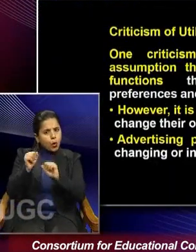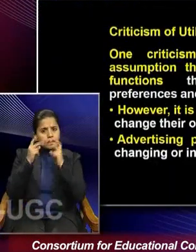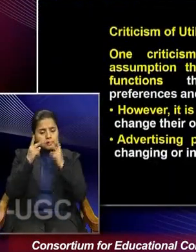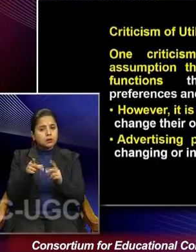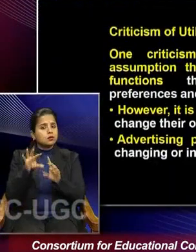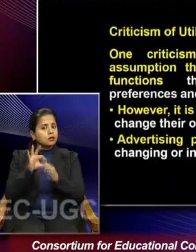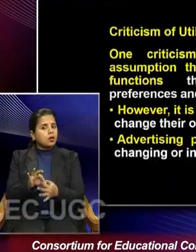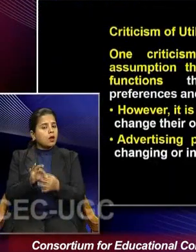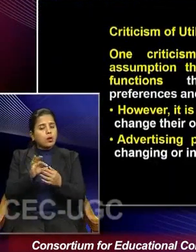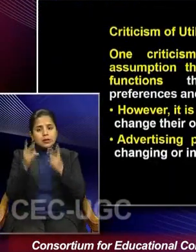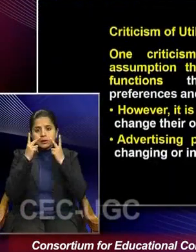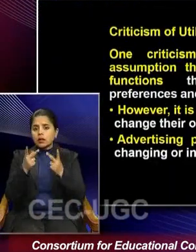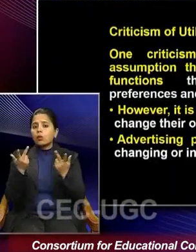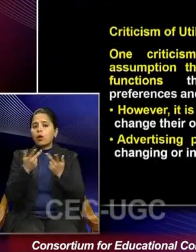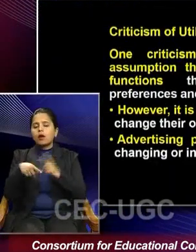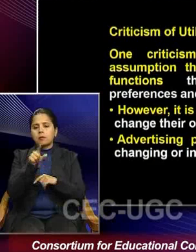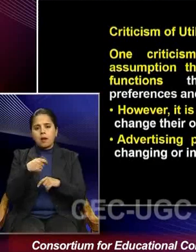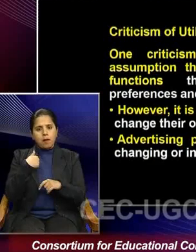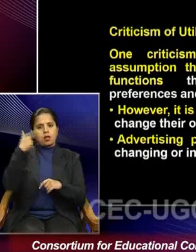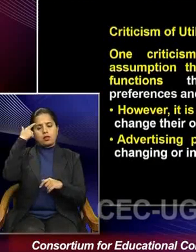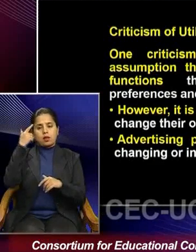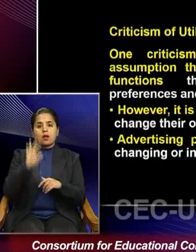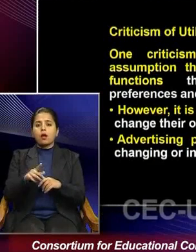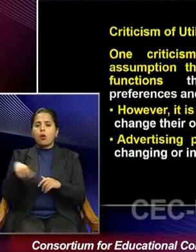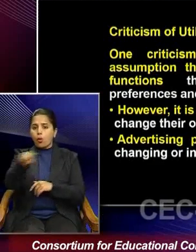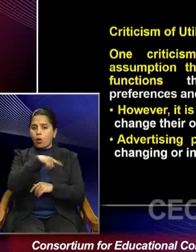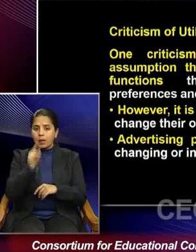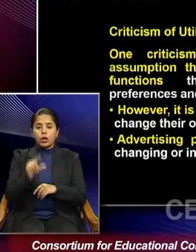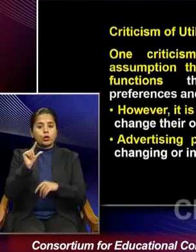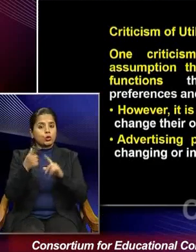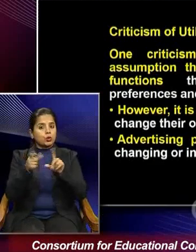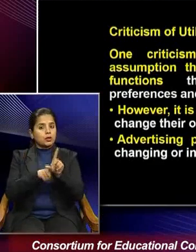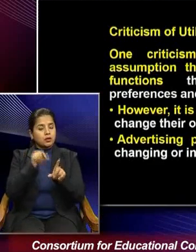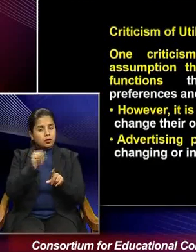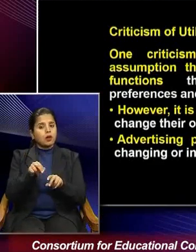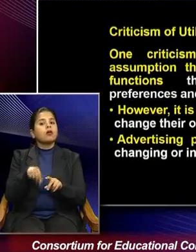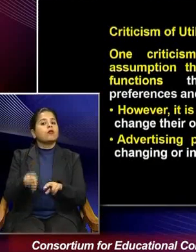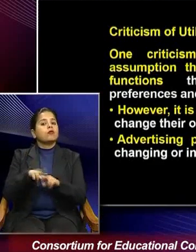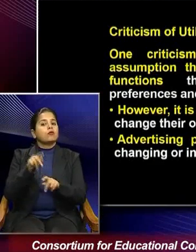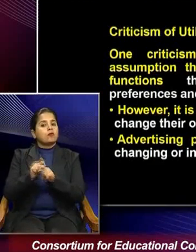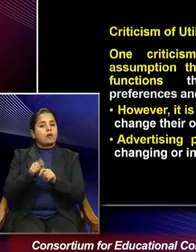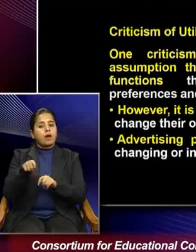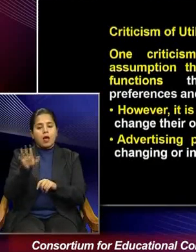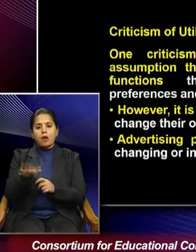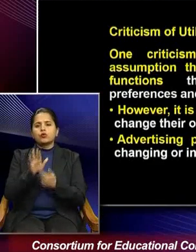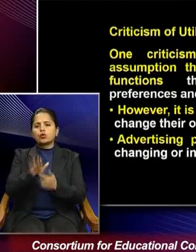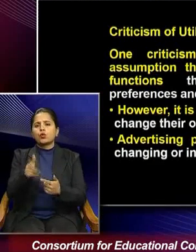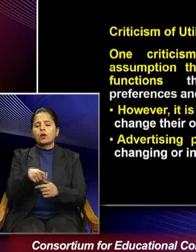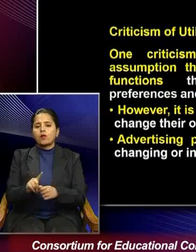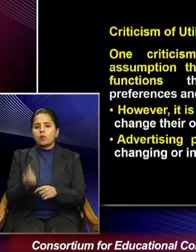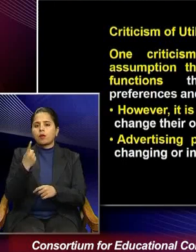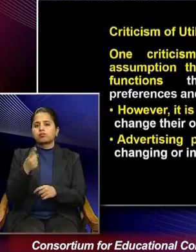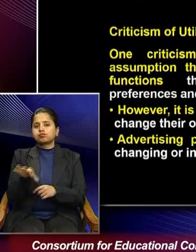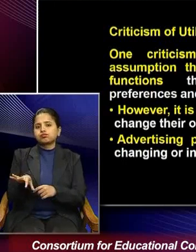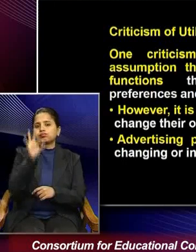the assumption that we all have the utility functions that represent preferences and they